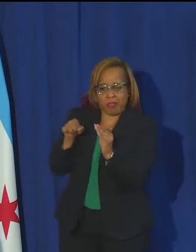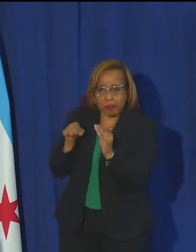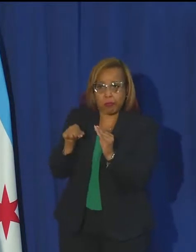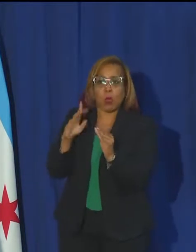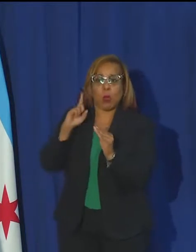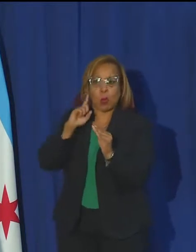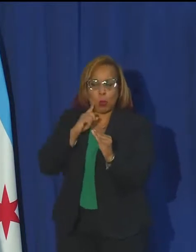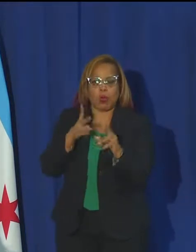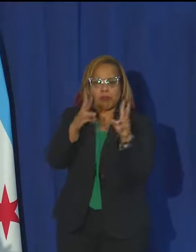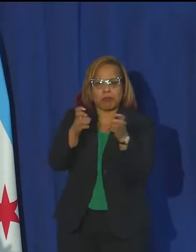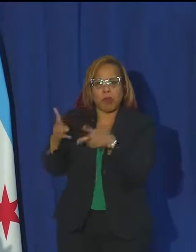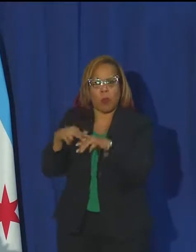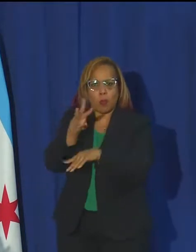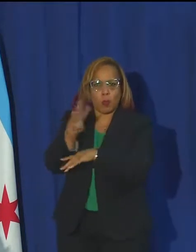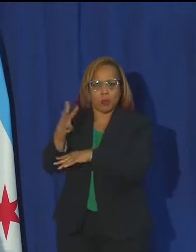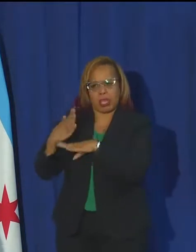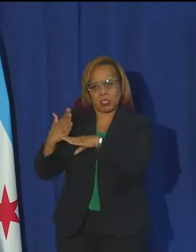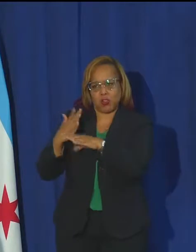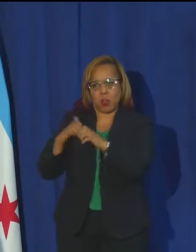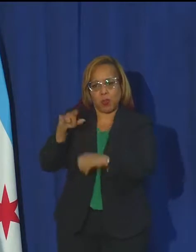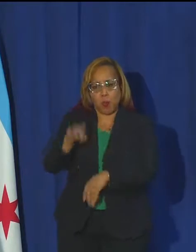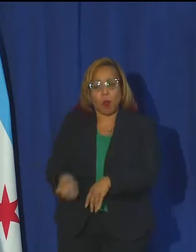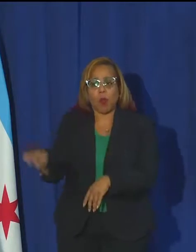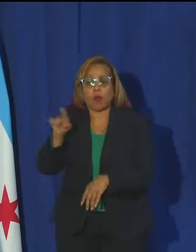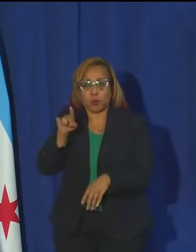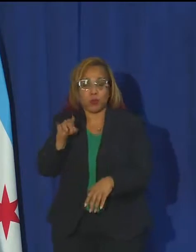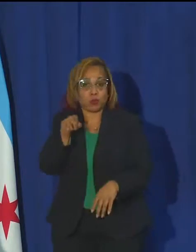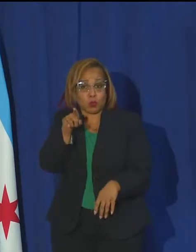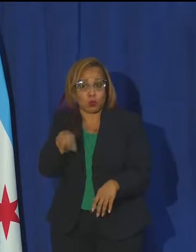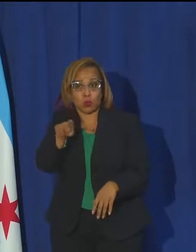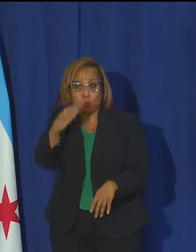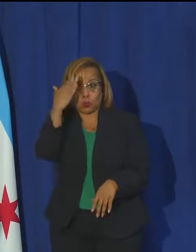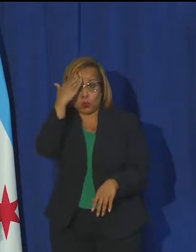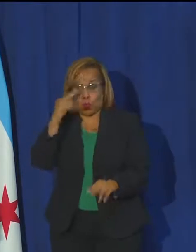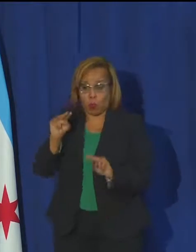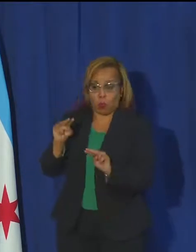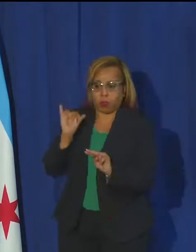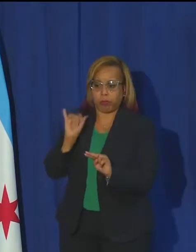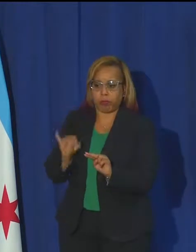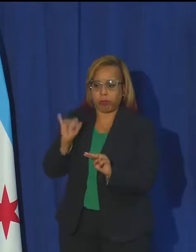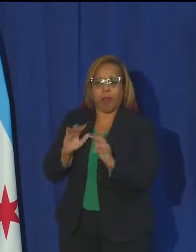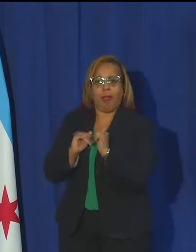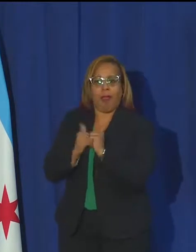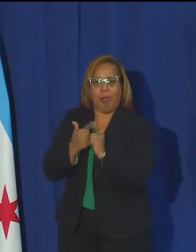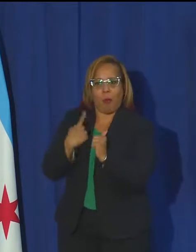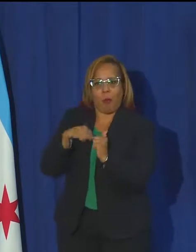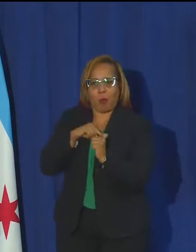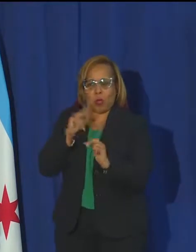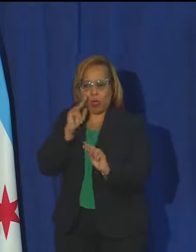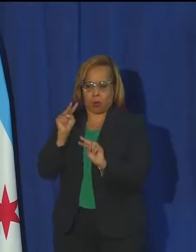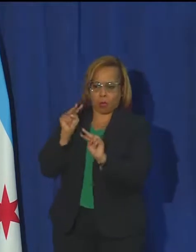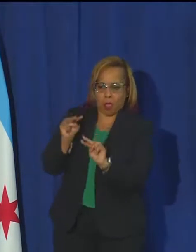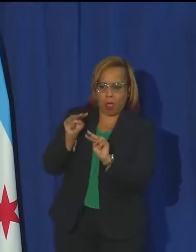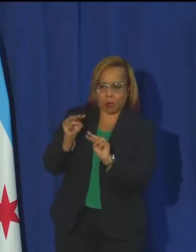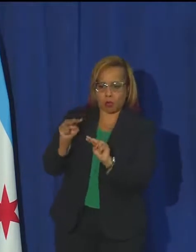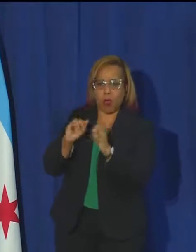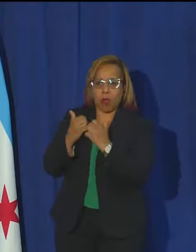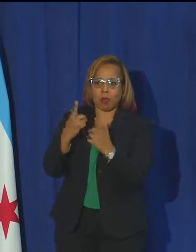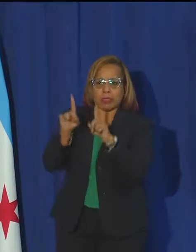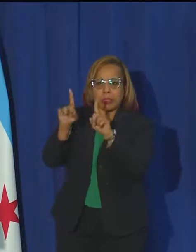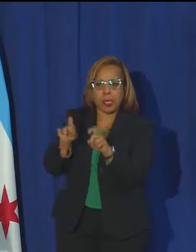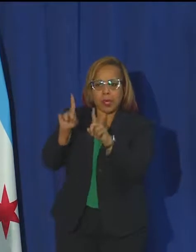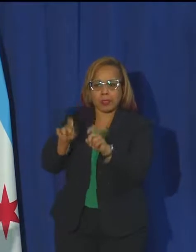putting them on the website, and sharing them with all of you so that you know some of how we monitor how